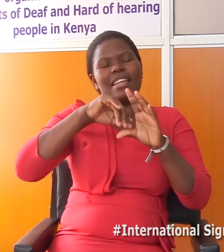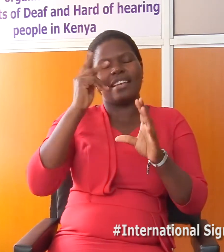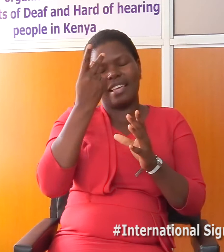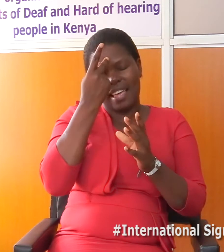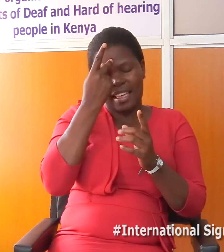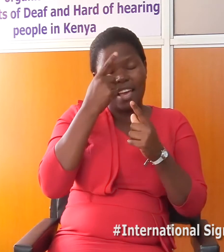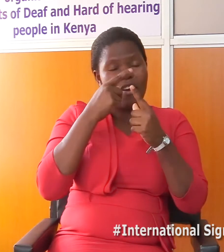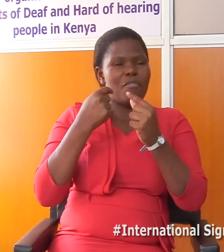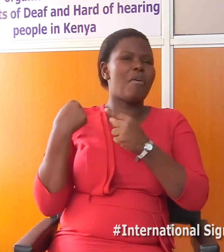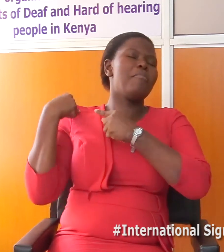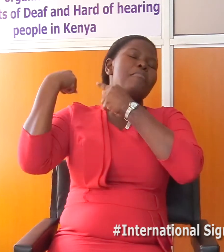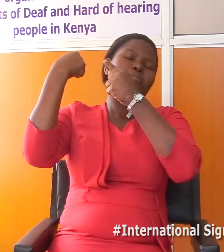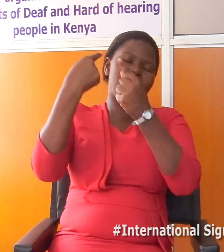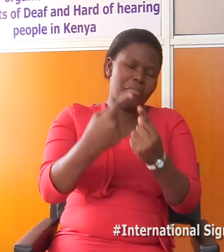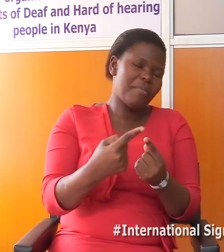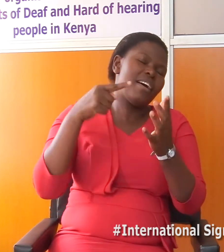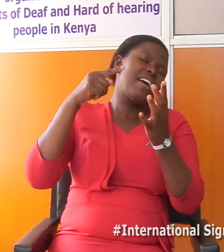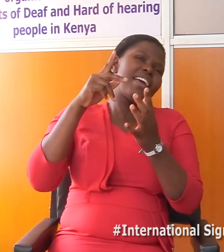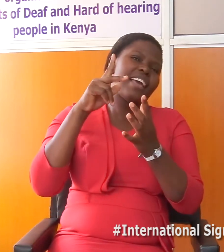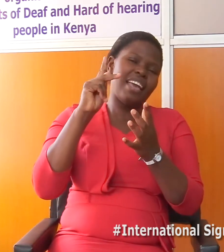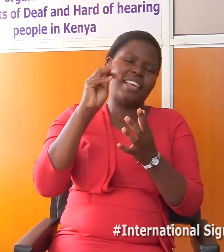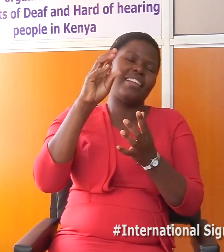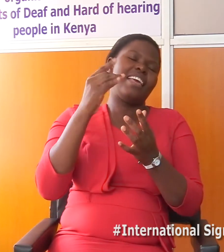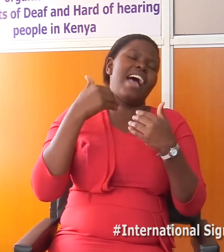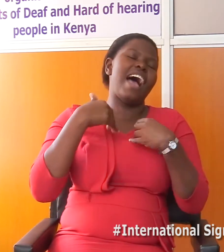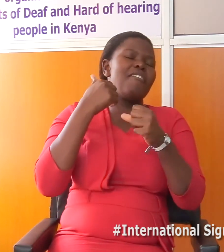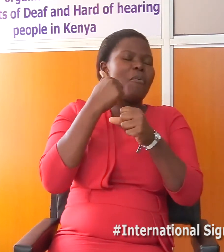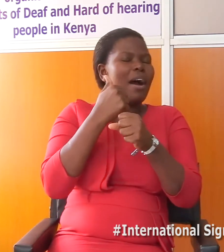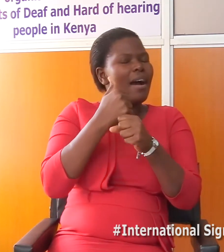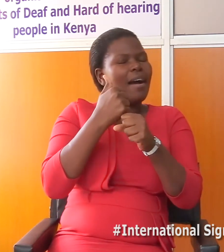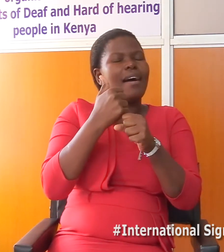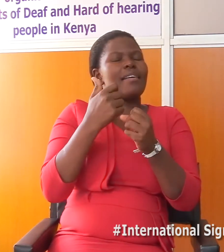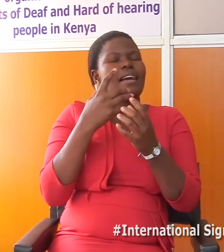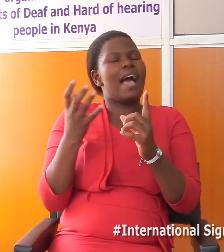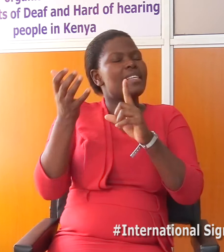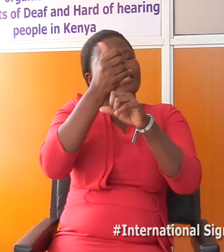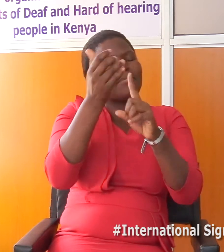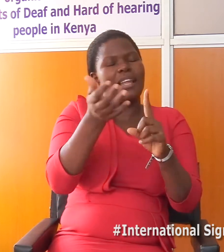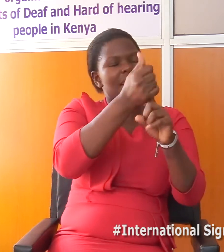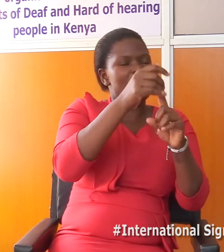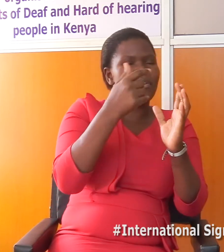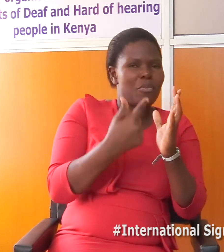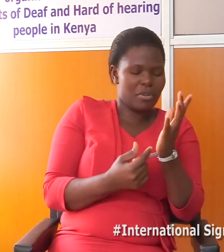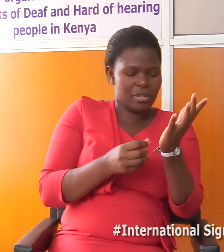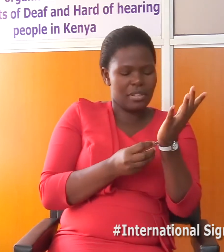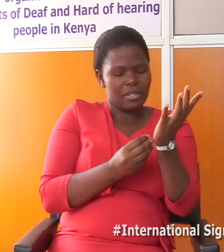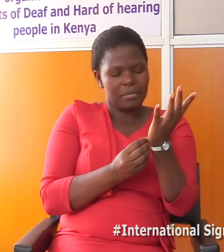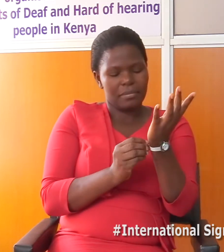like other people in Kenya. So from that point, KNAD has been working, achieving